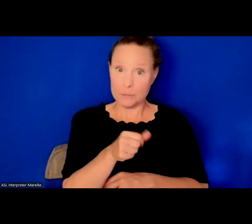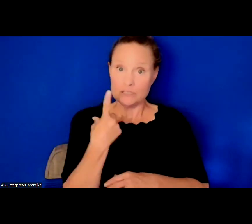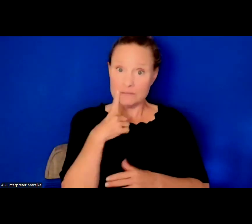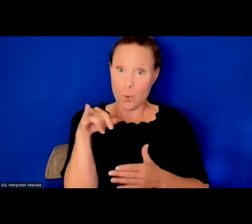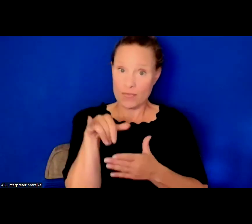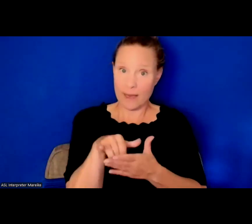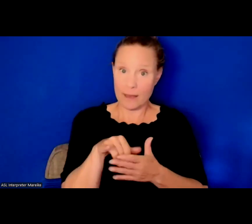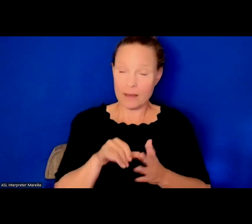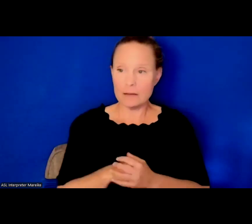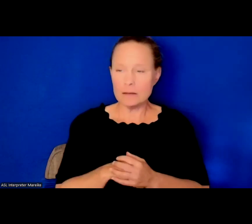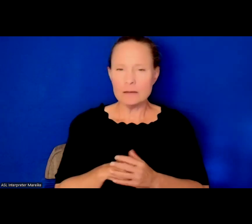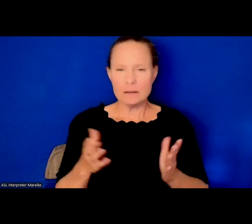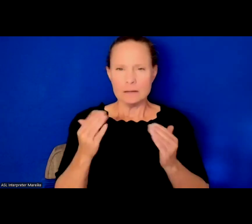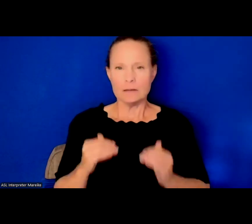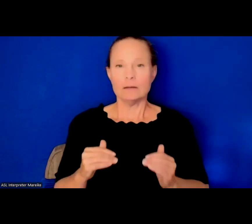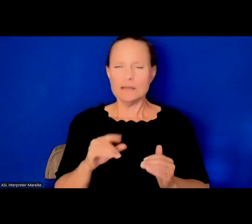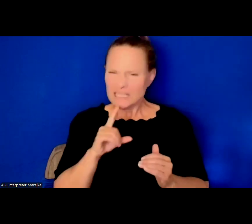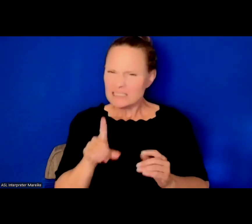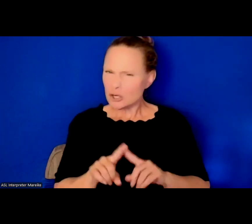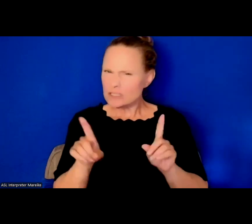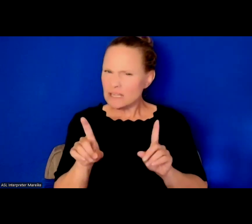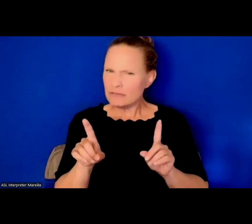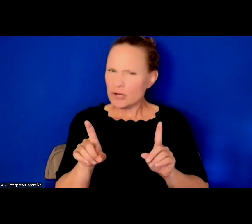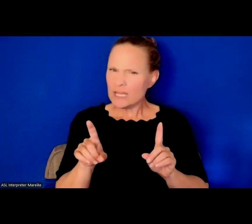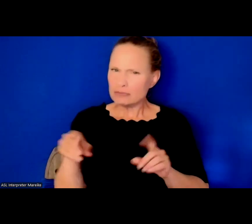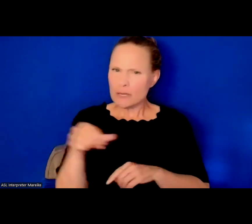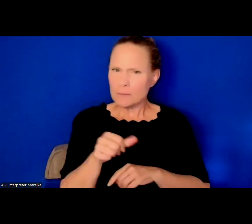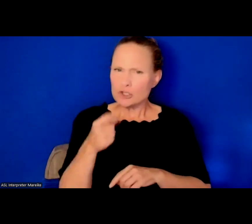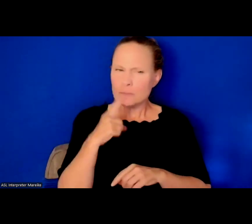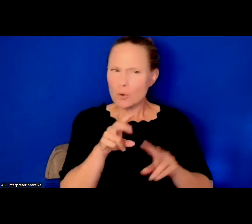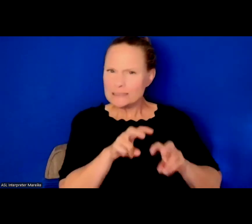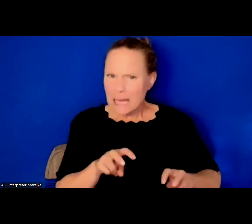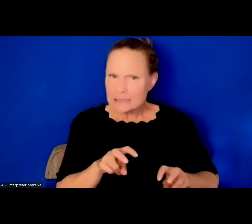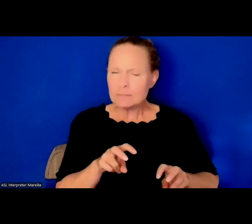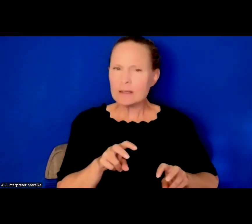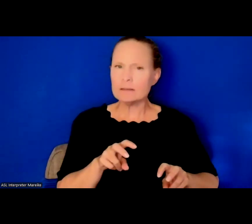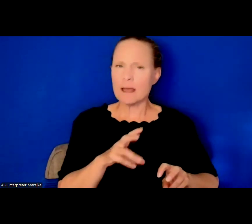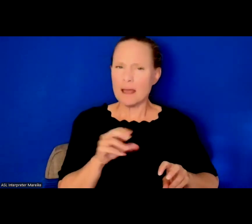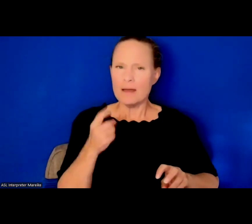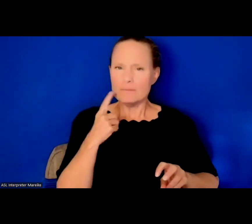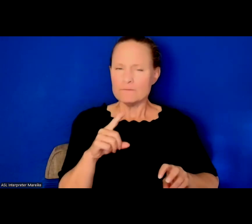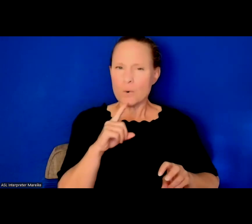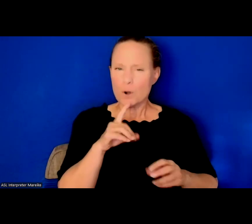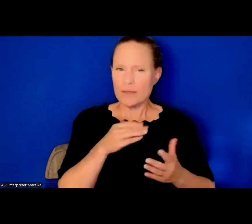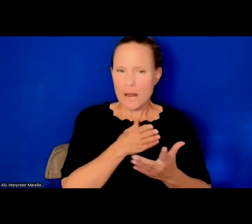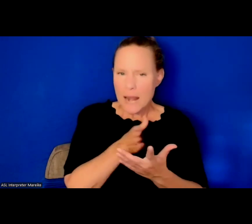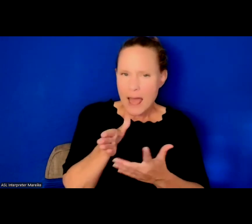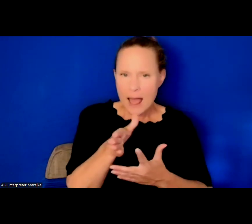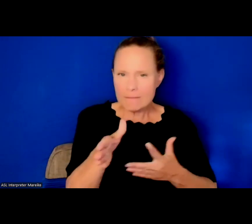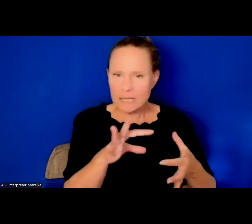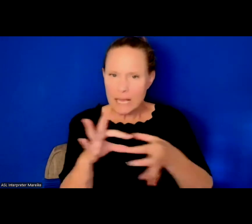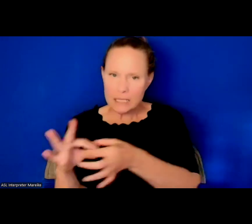Is there a different reimbursement for the assessment and for the linking, or does both need to occur to bill?